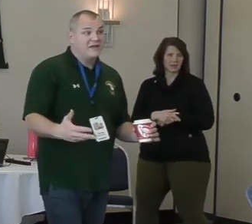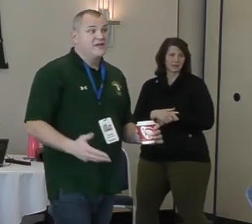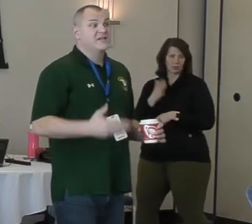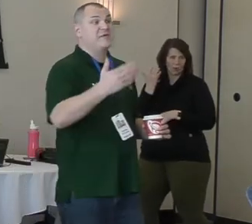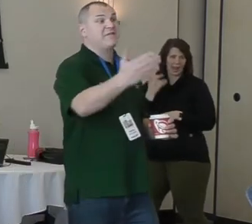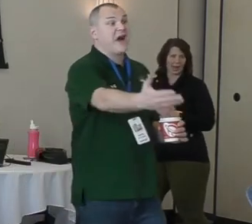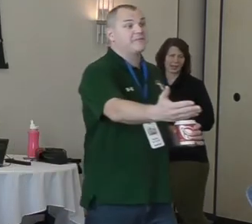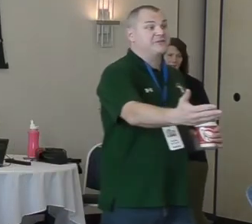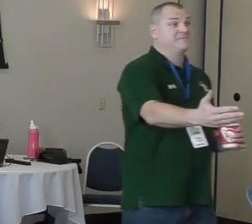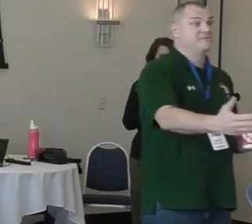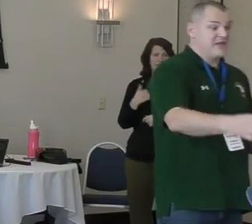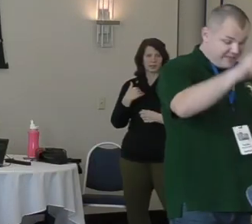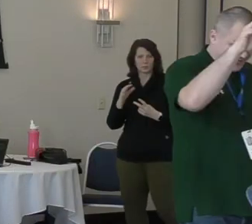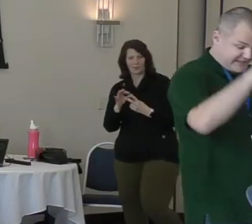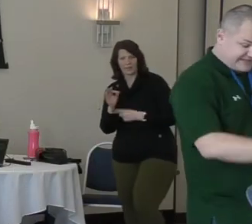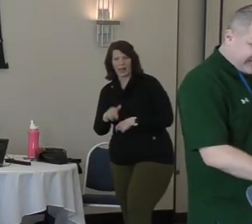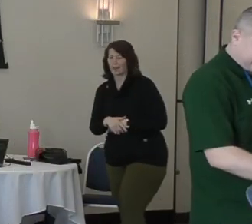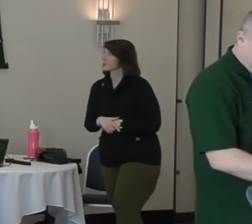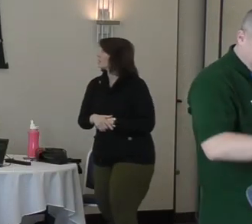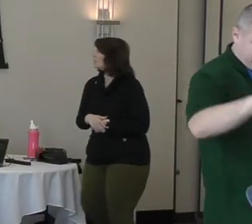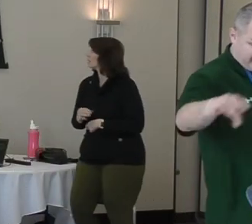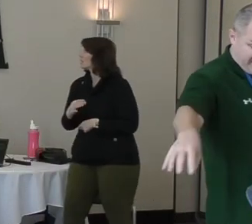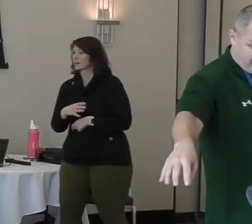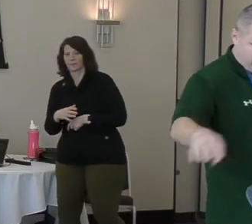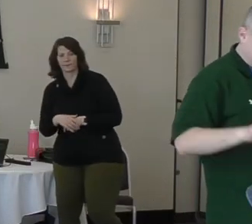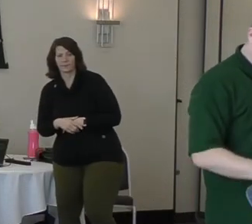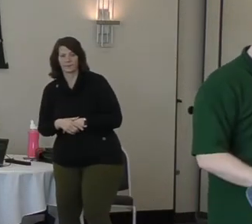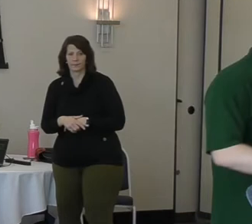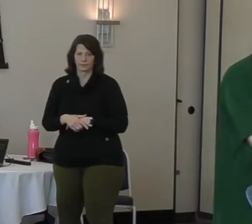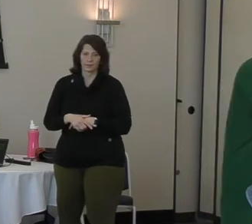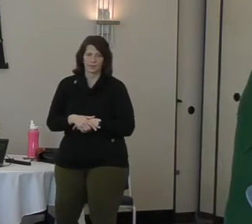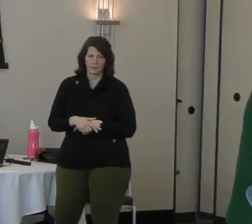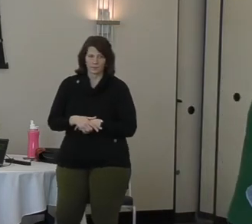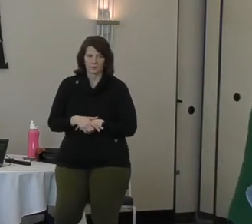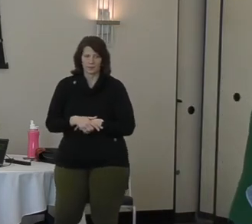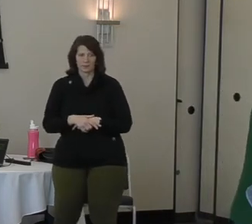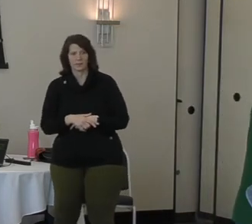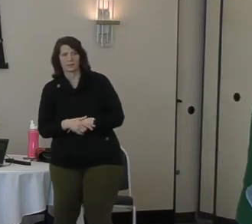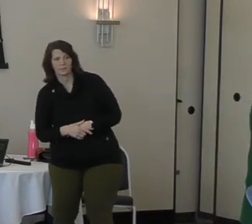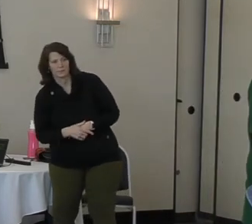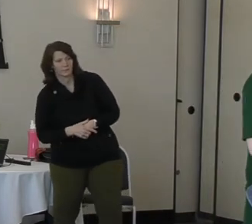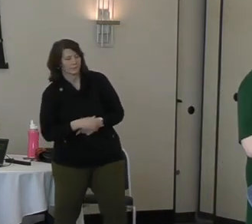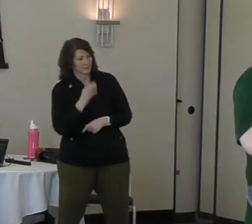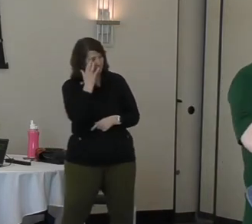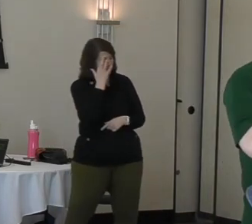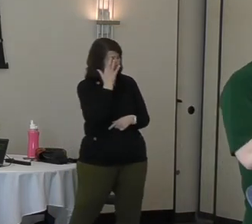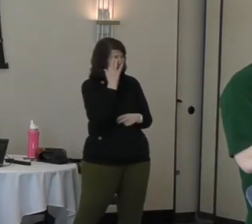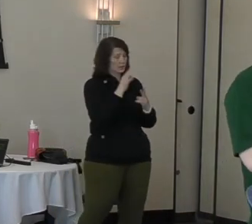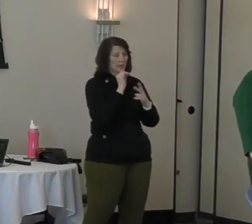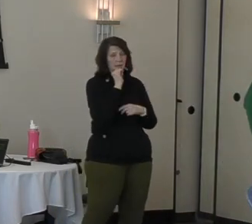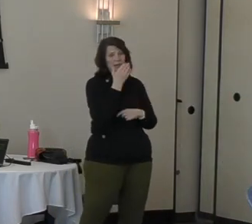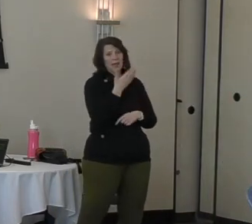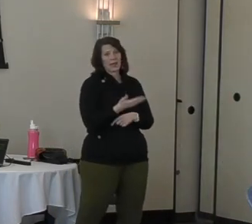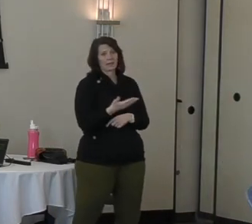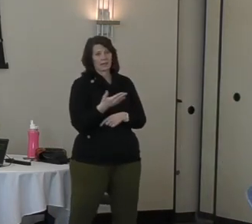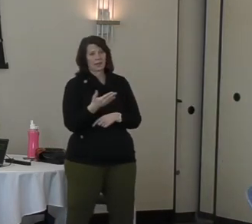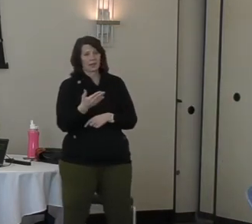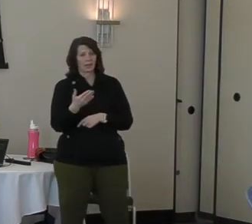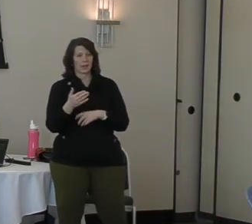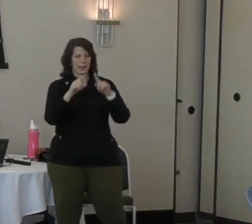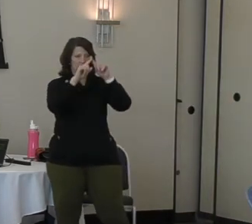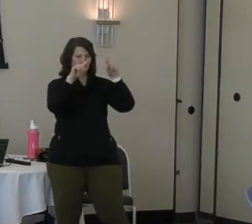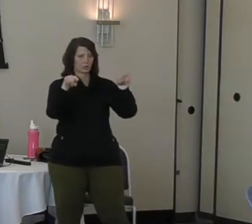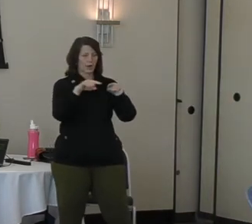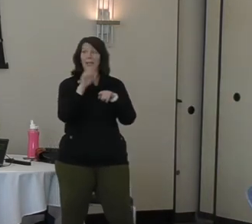Why? Because we have the option. That guy stacked behind, you come out. That guy stacked behind, you come in. The option is not there in the triangle,